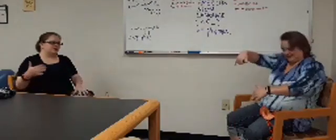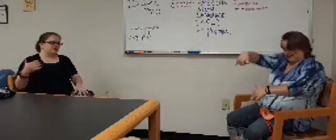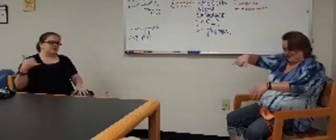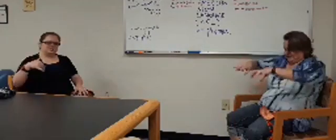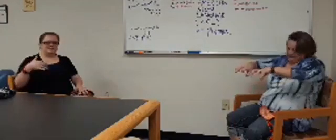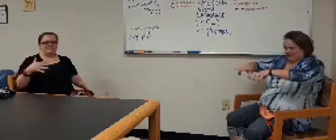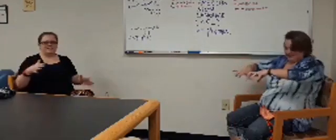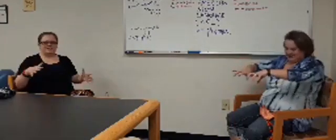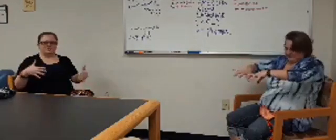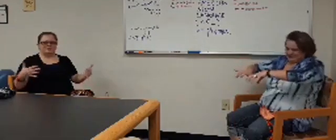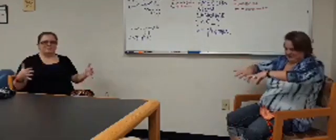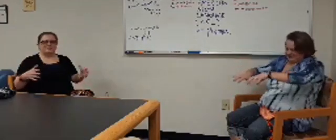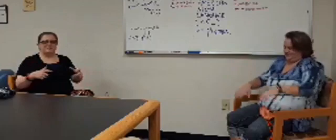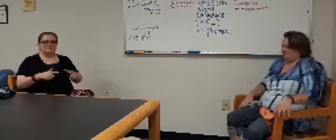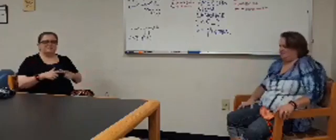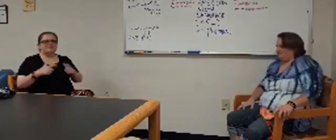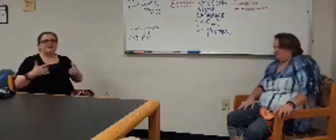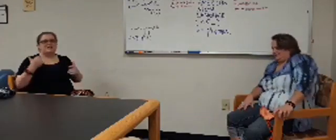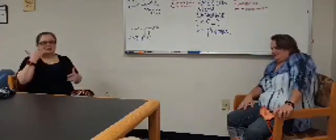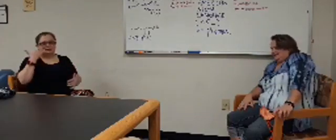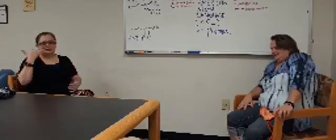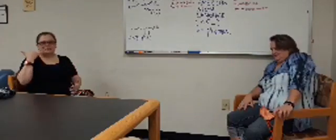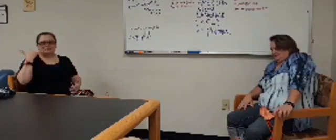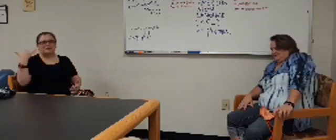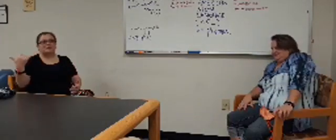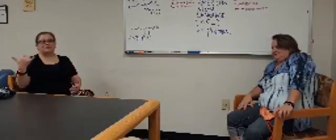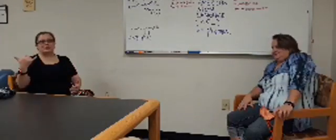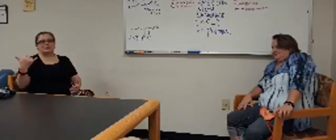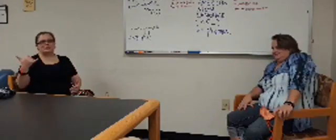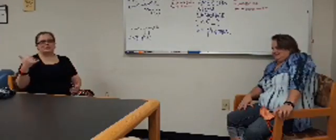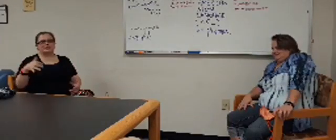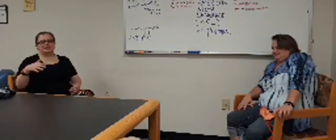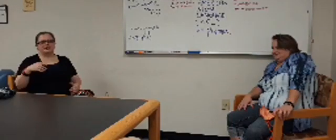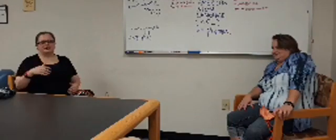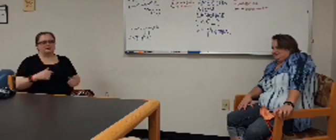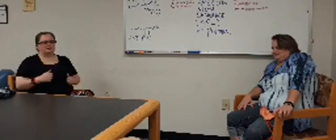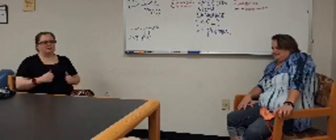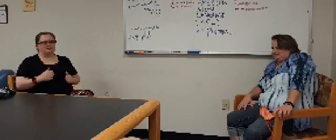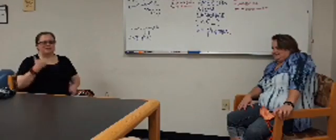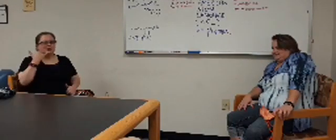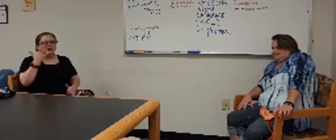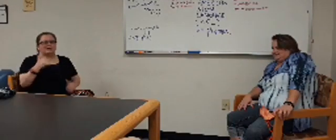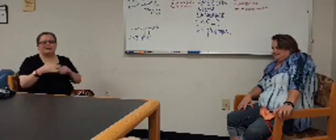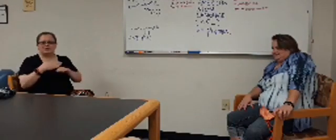It's this big phone, and you call into